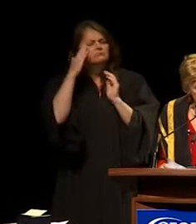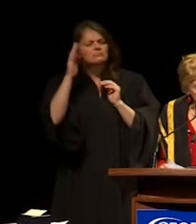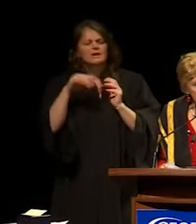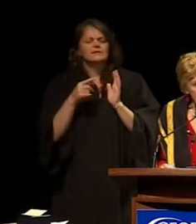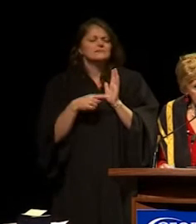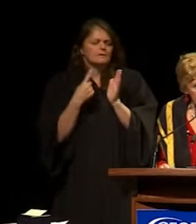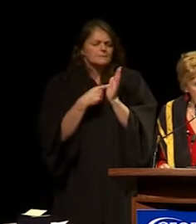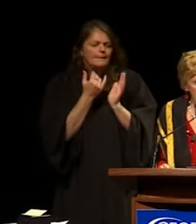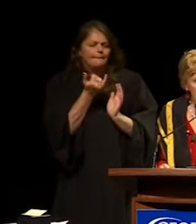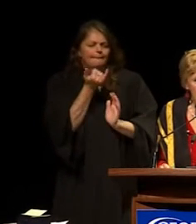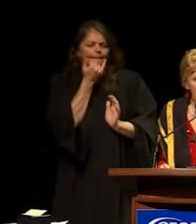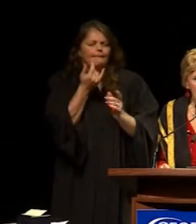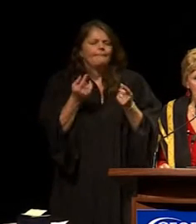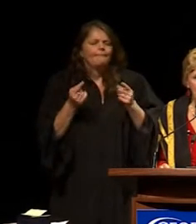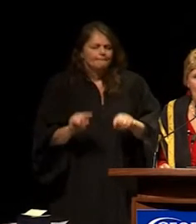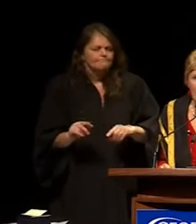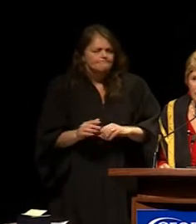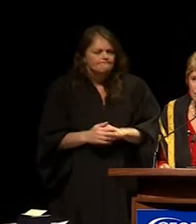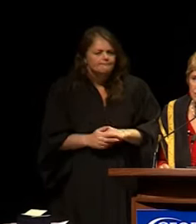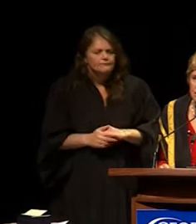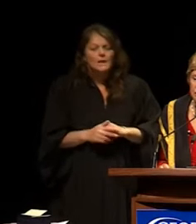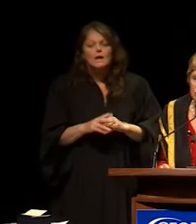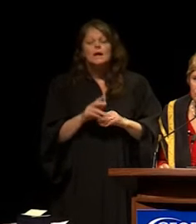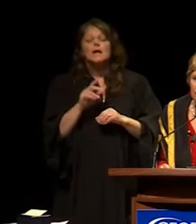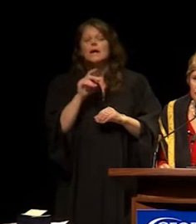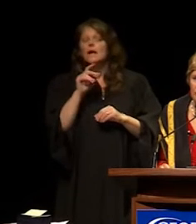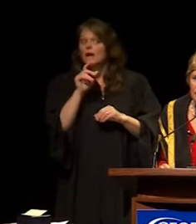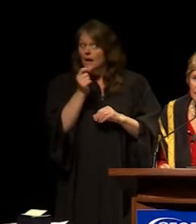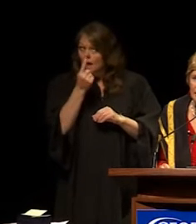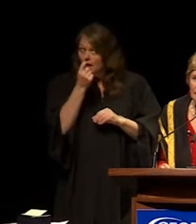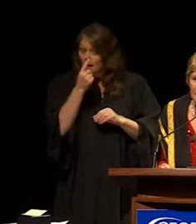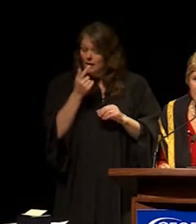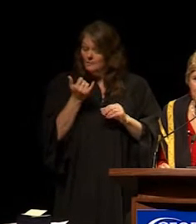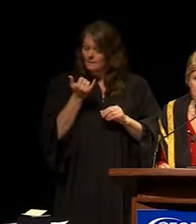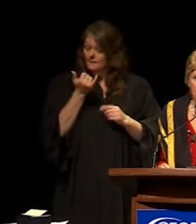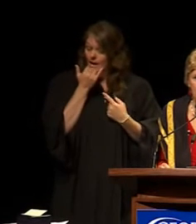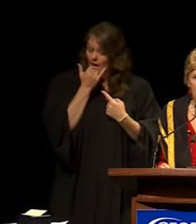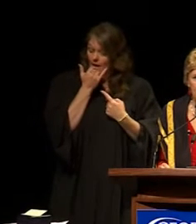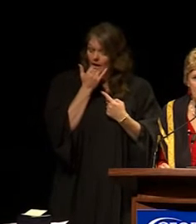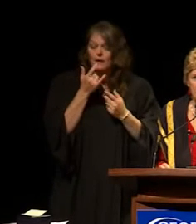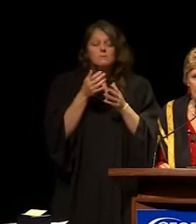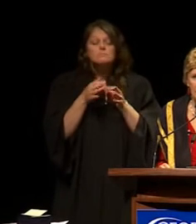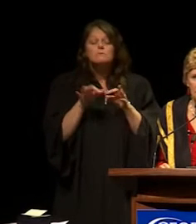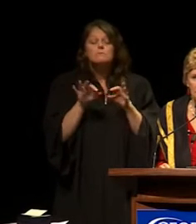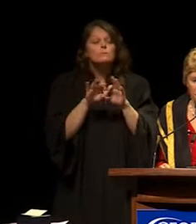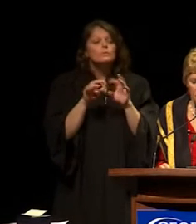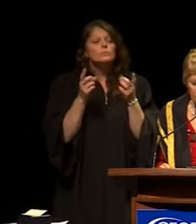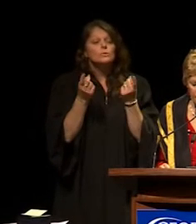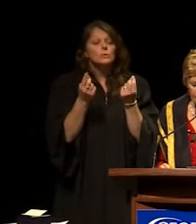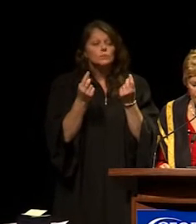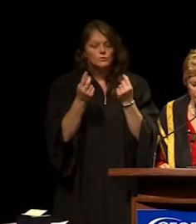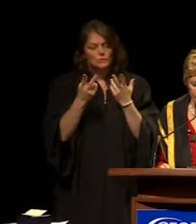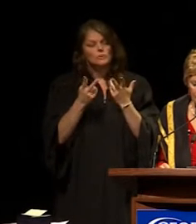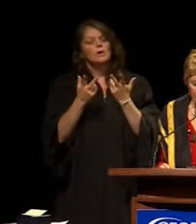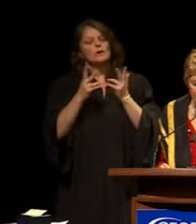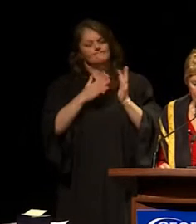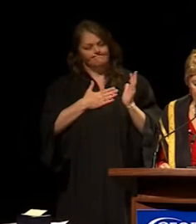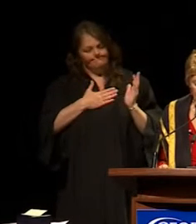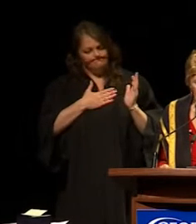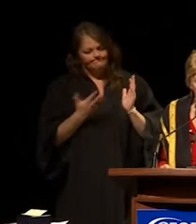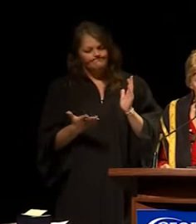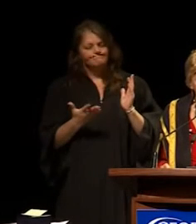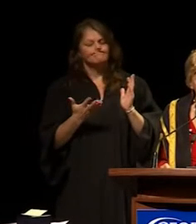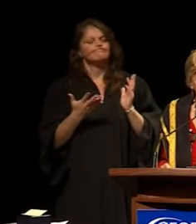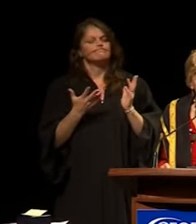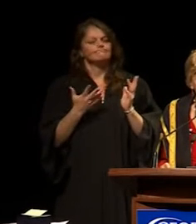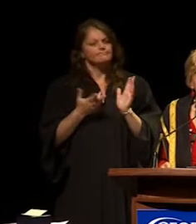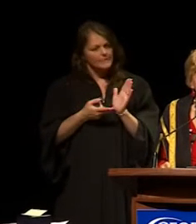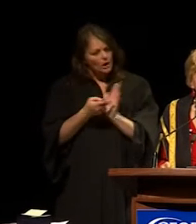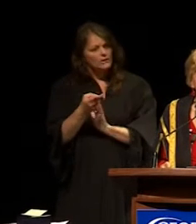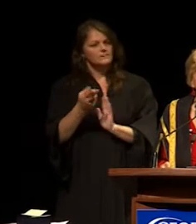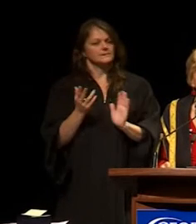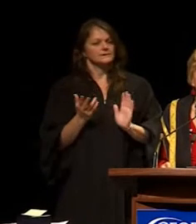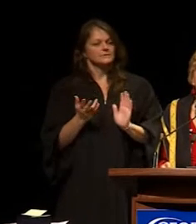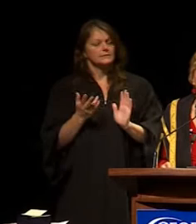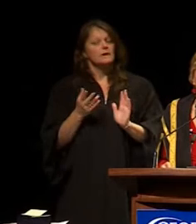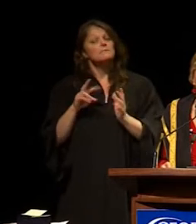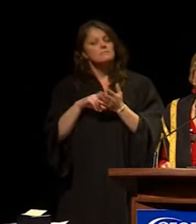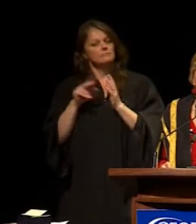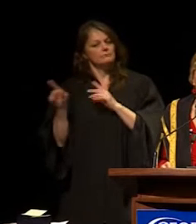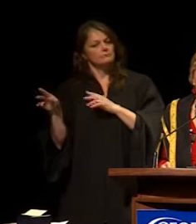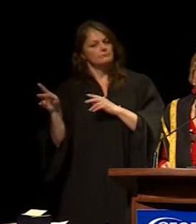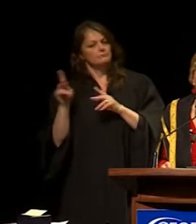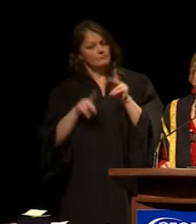But if you admit them and are honest and truthful, that's what you'll be respected for. How one deals